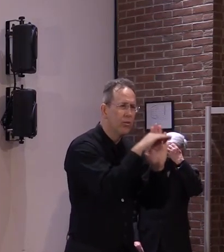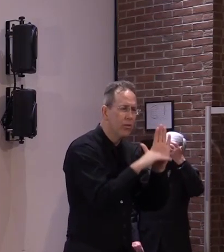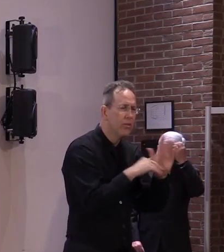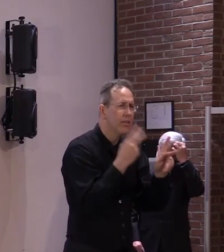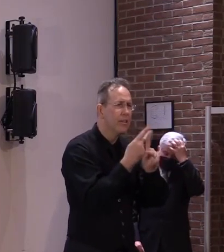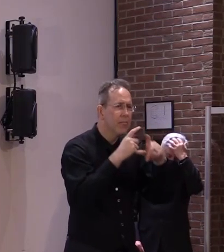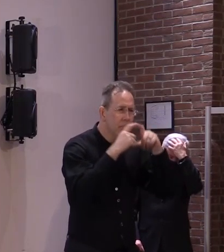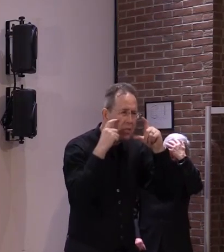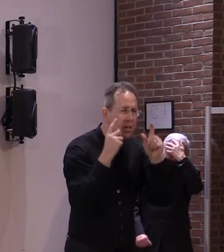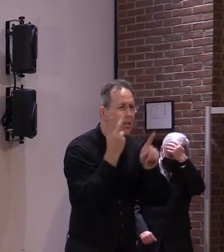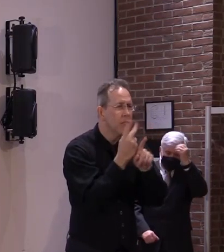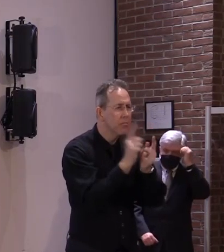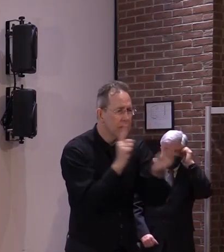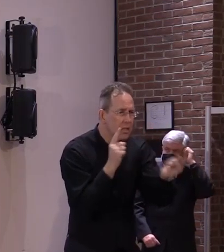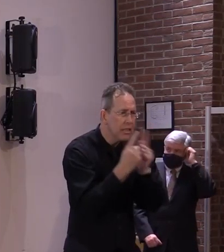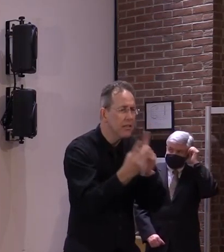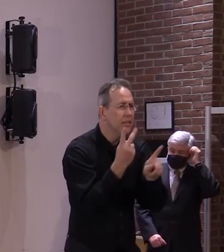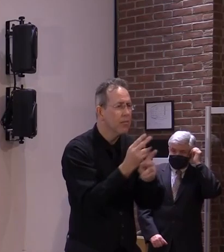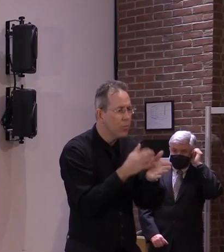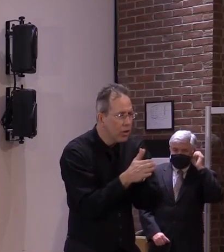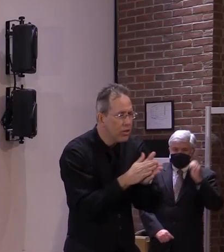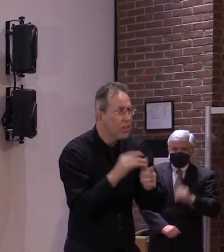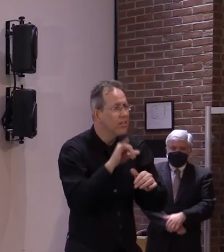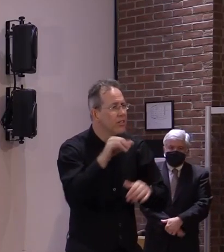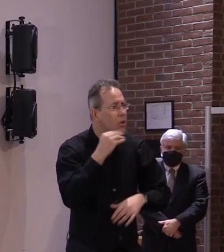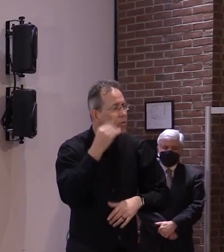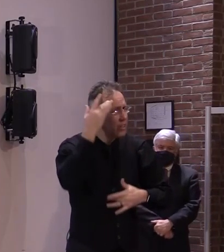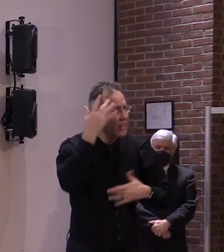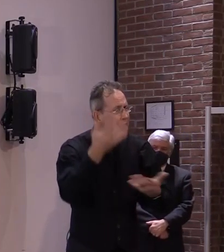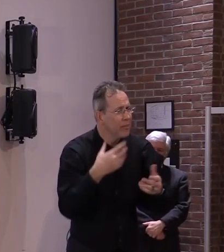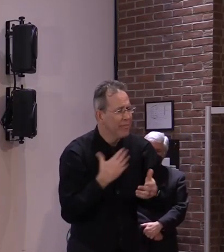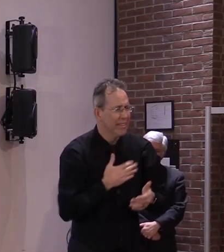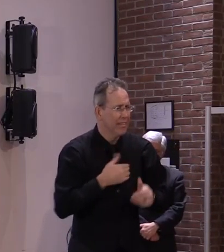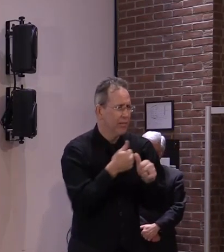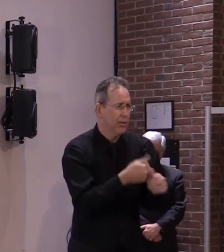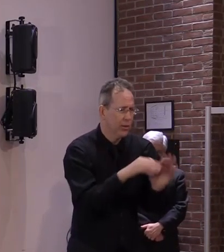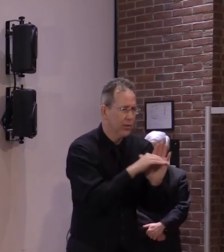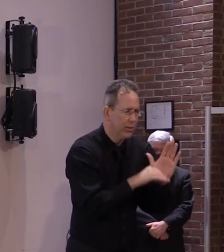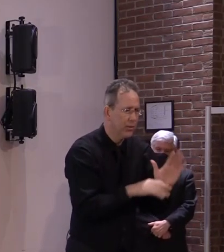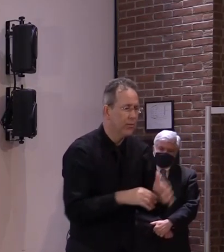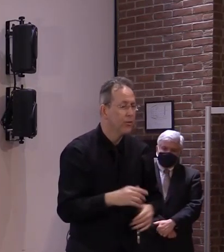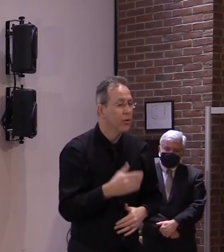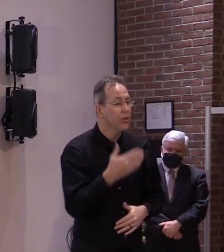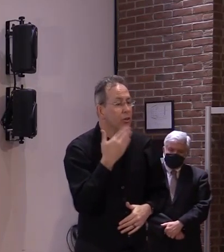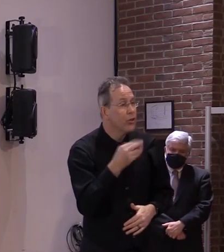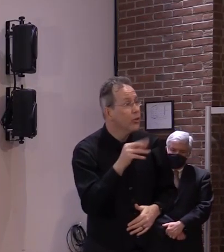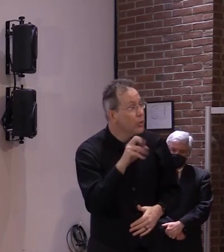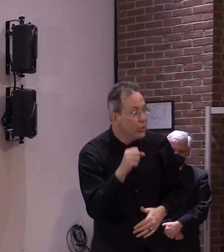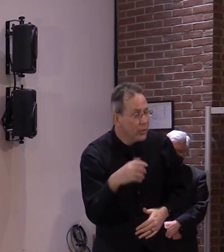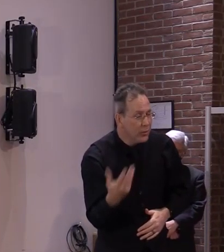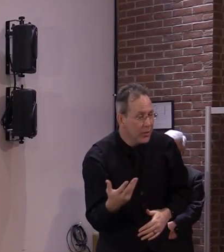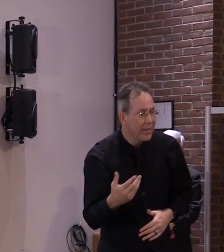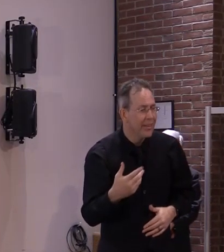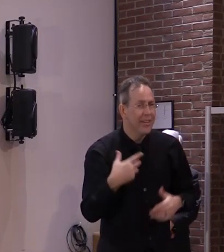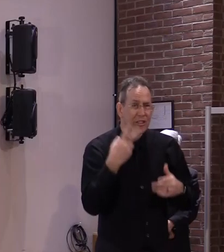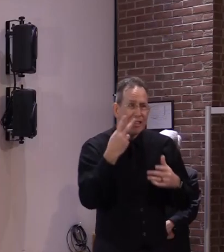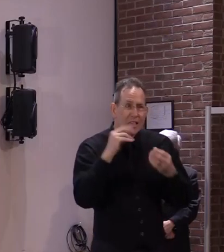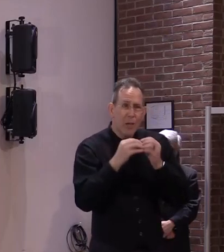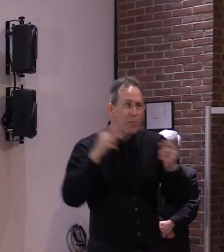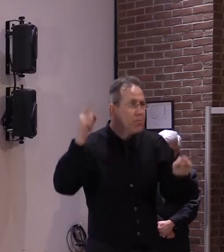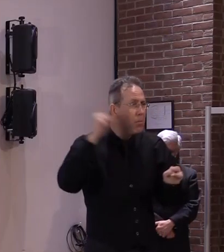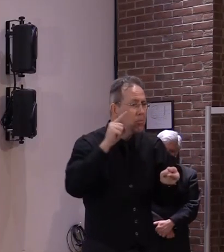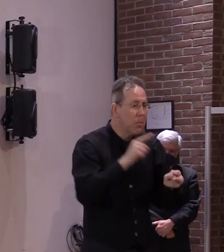right direction, but the smarter we are, the faster we'll see our hospitalizations and deaths drop. And we can